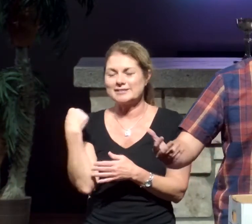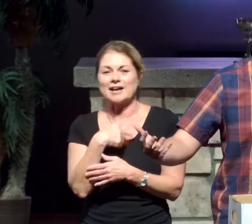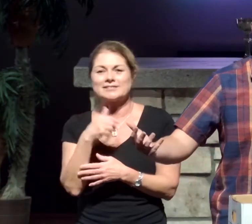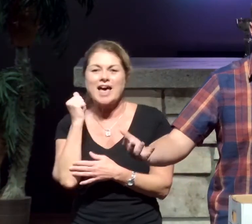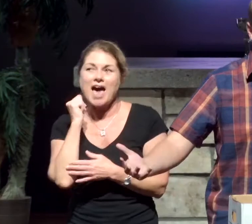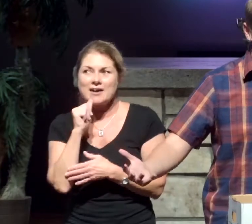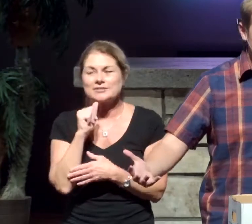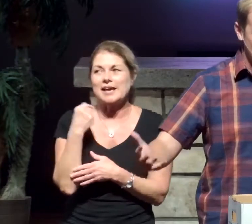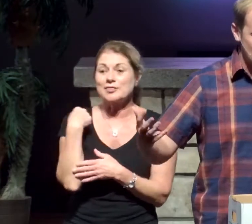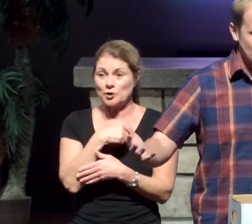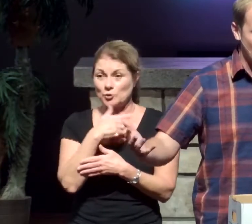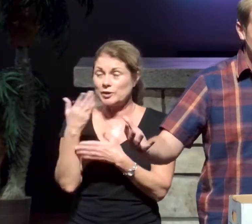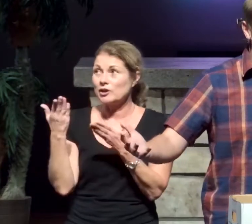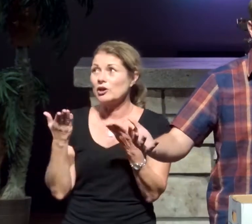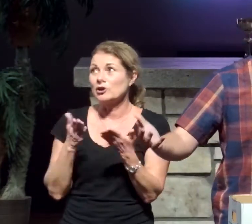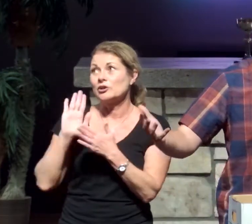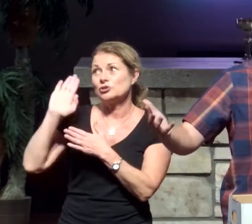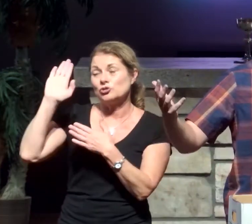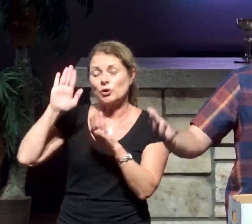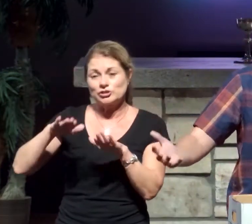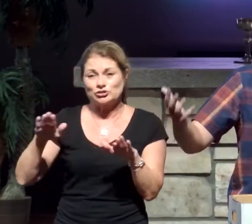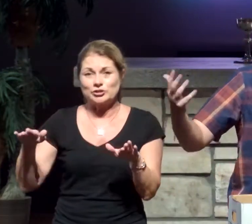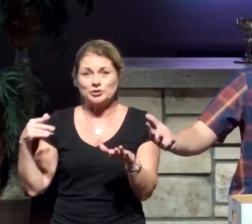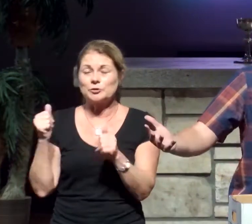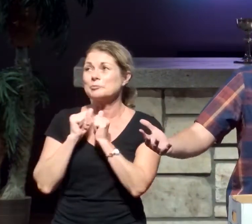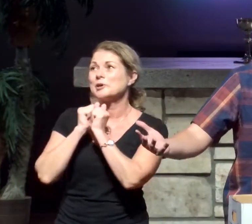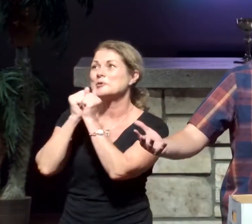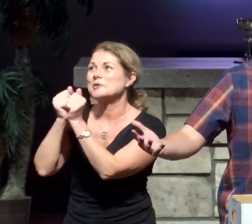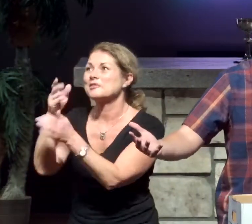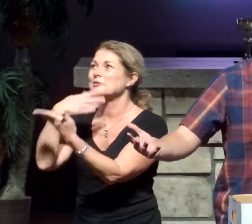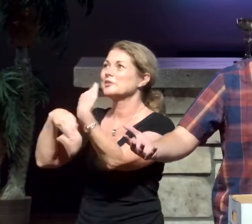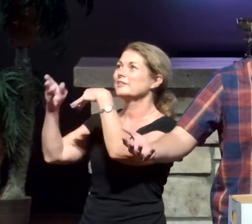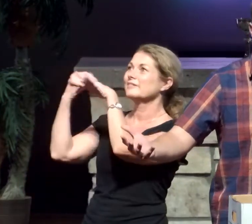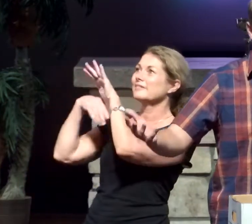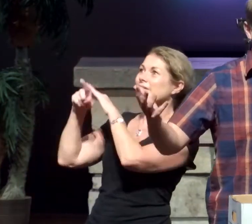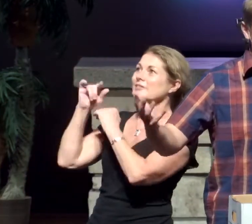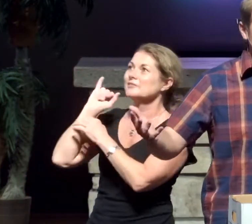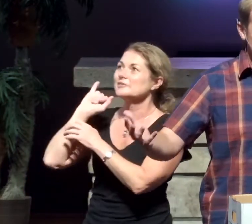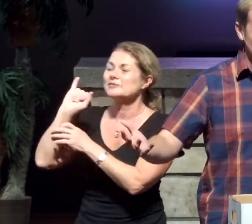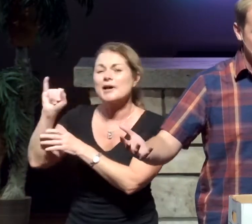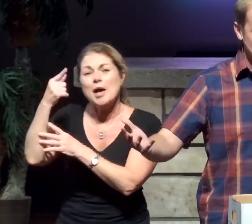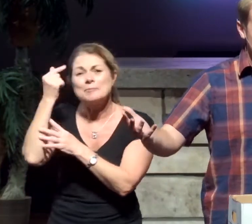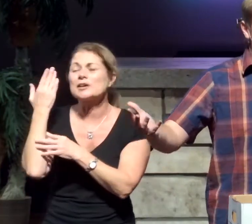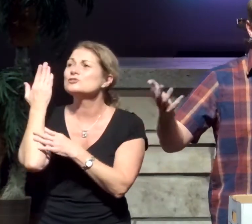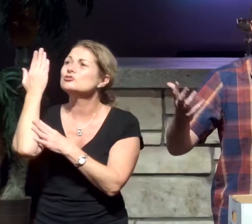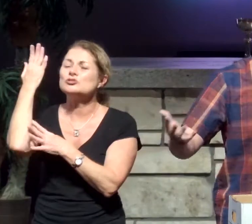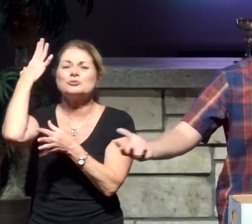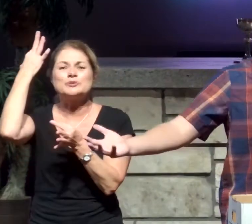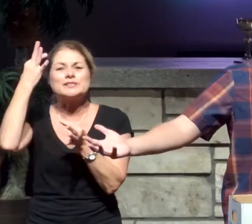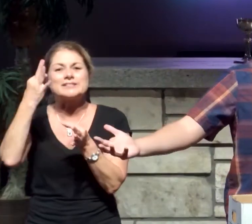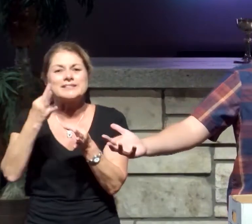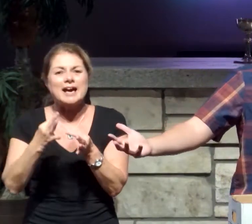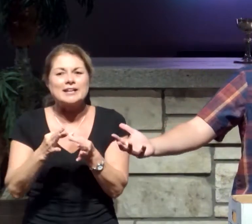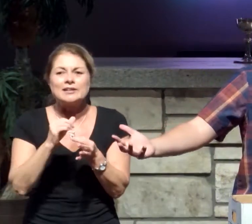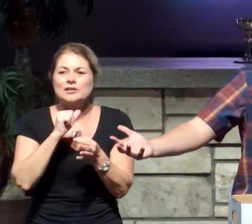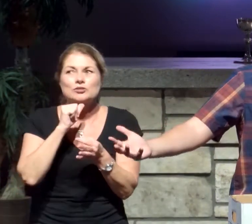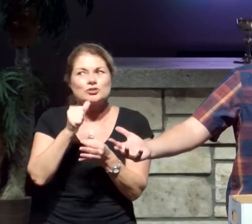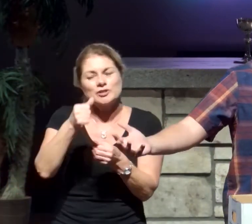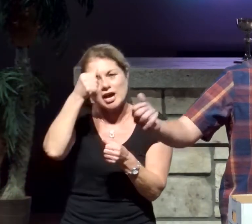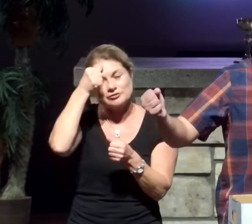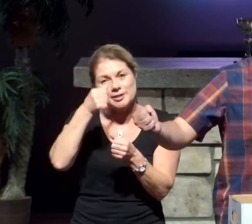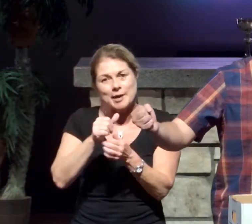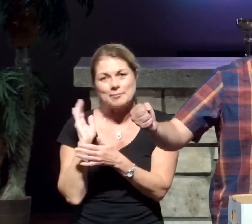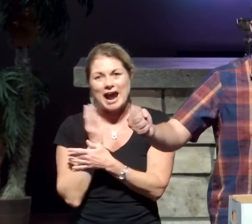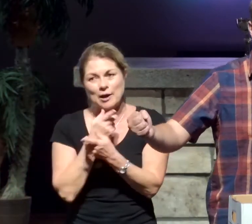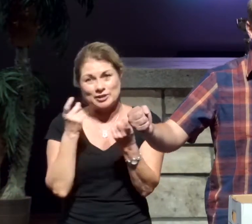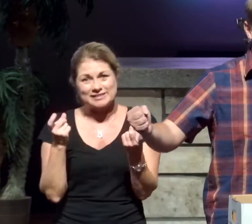that we are your children, that we will be with you in eternal paradise because you chose to no longer keep a record of our wrongs.